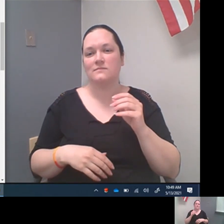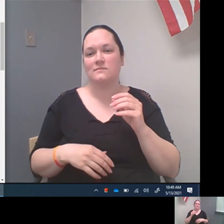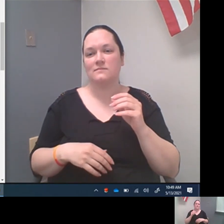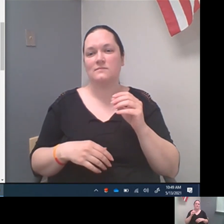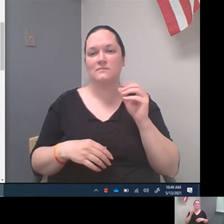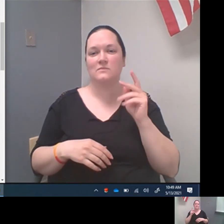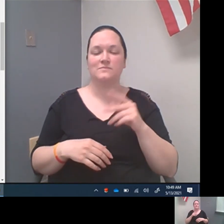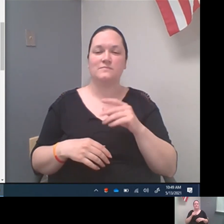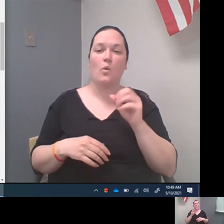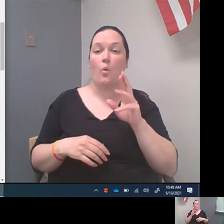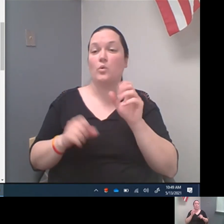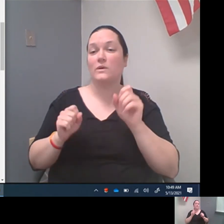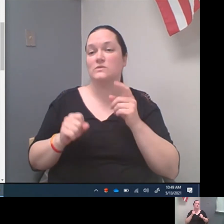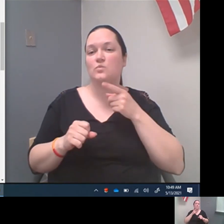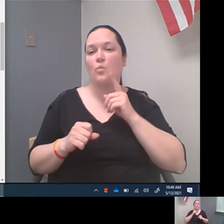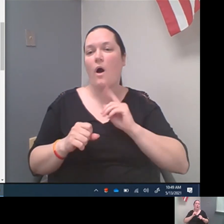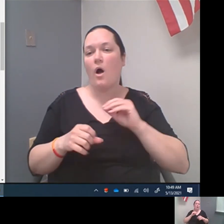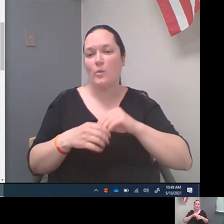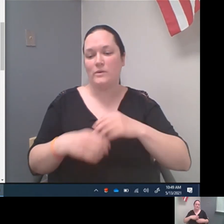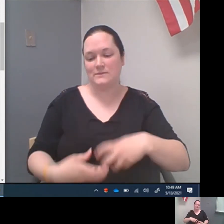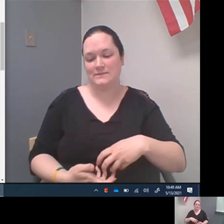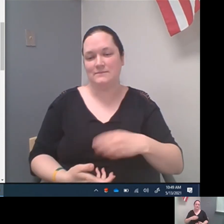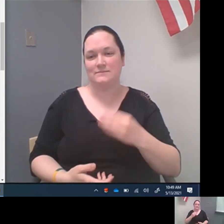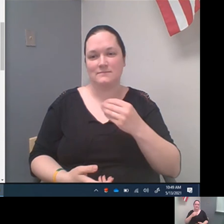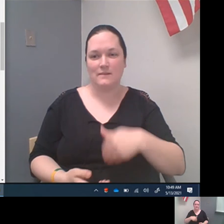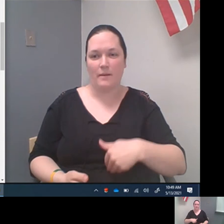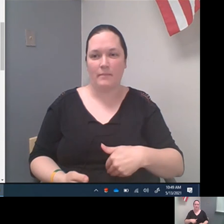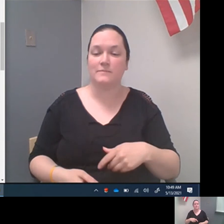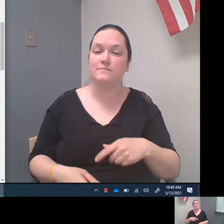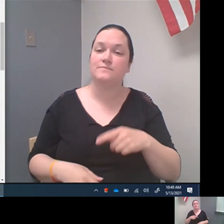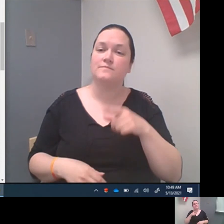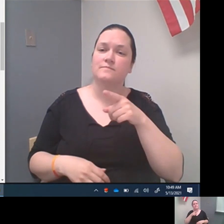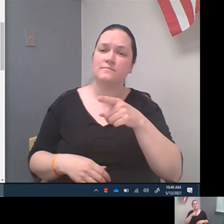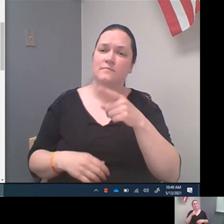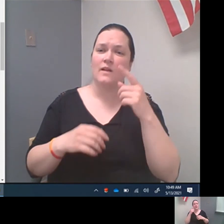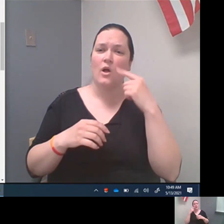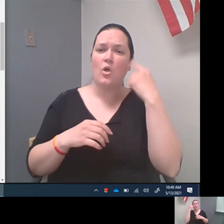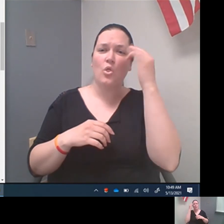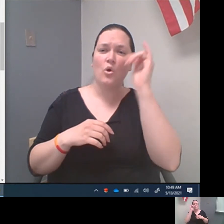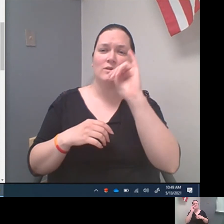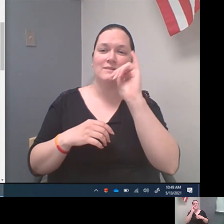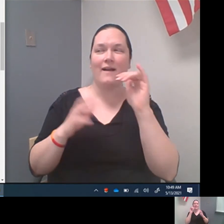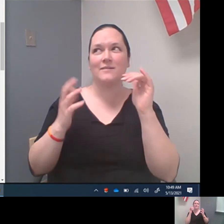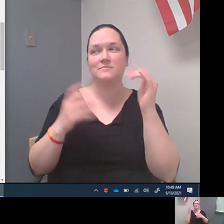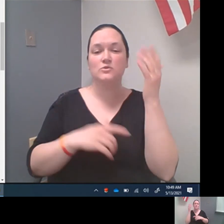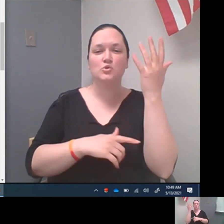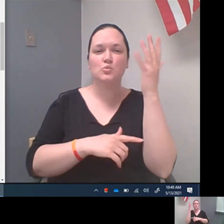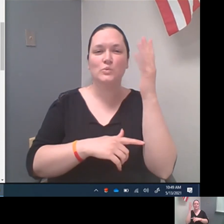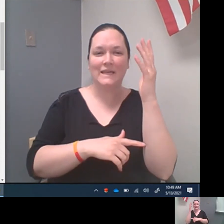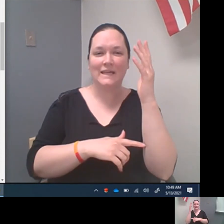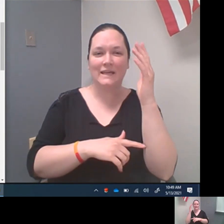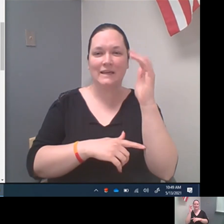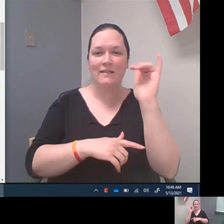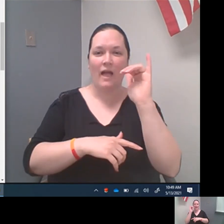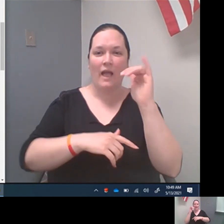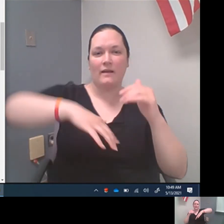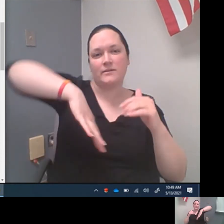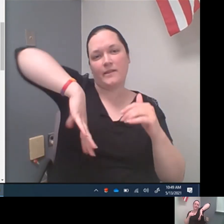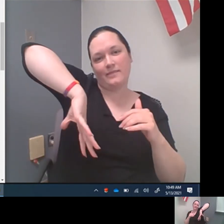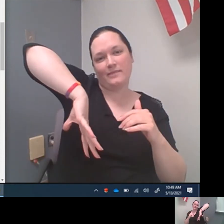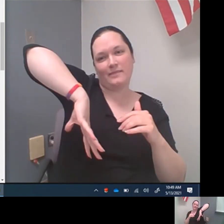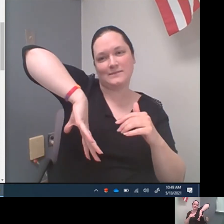about this is that it really looks, let's even go to this level, it almost looks like a tree. upside down. And so basically what's